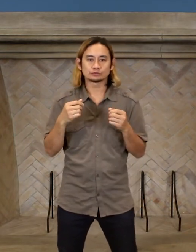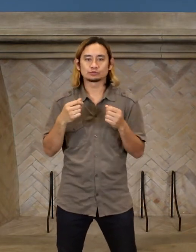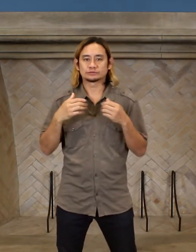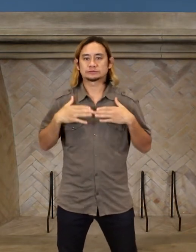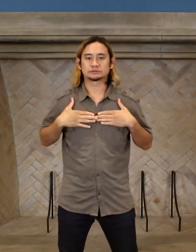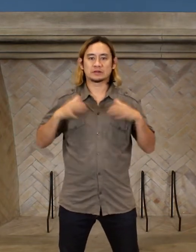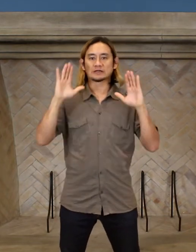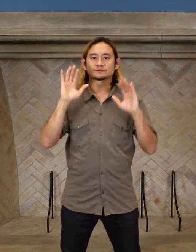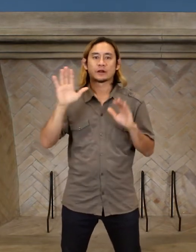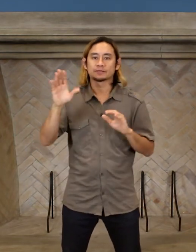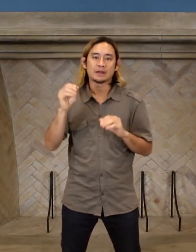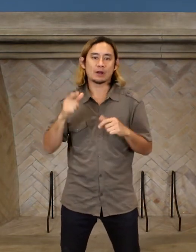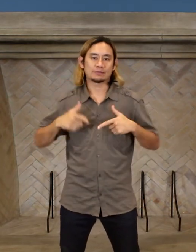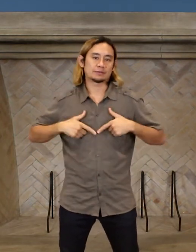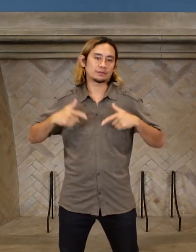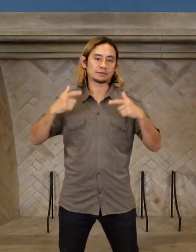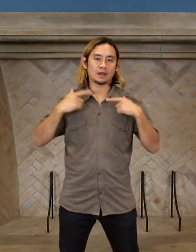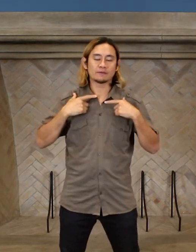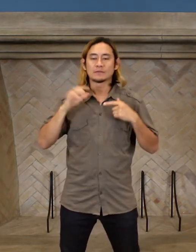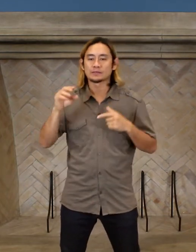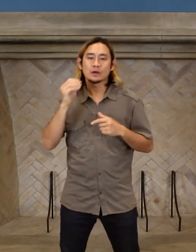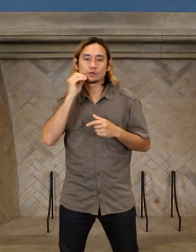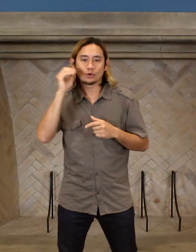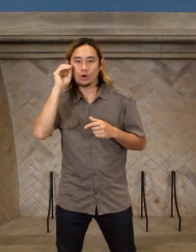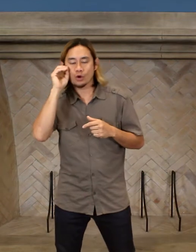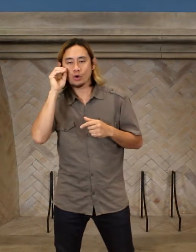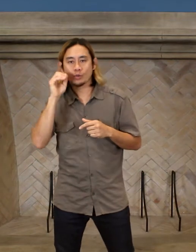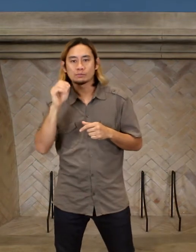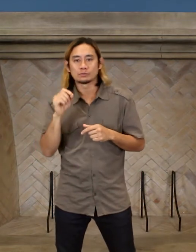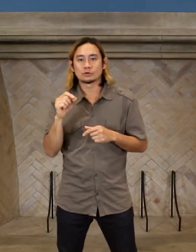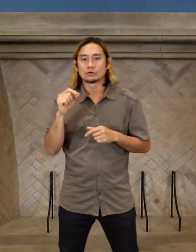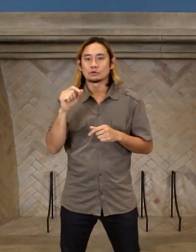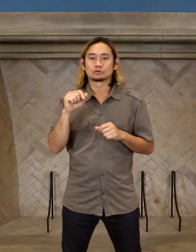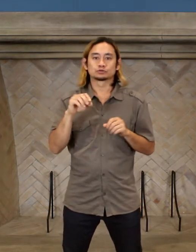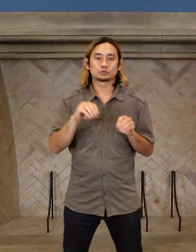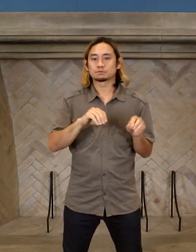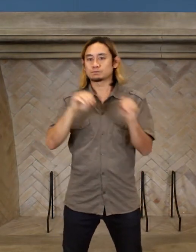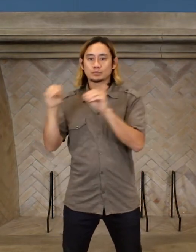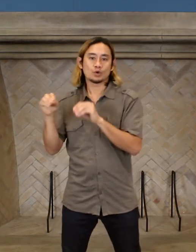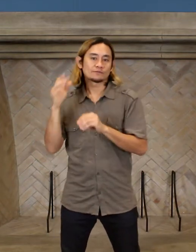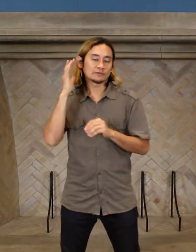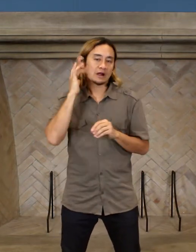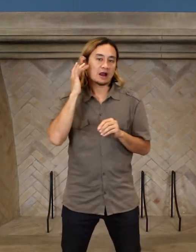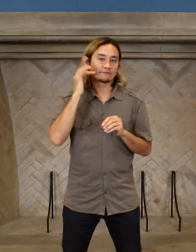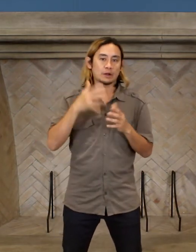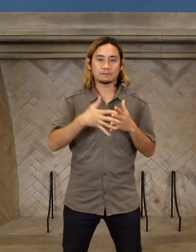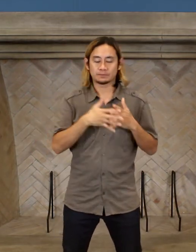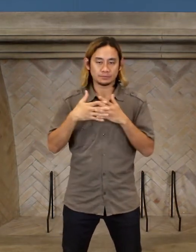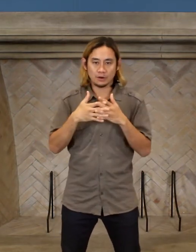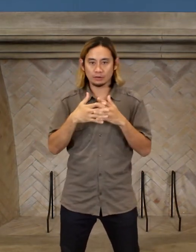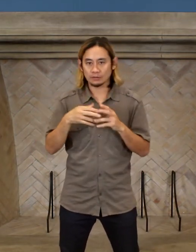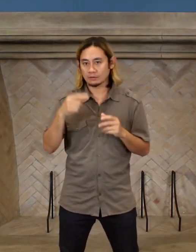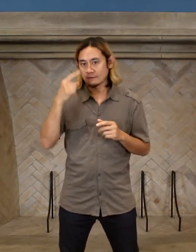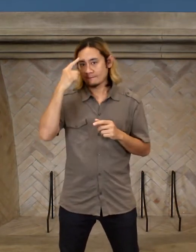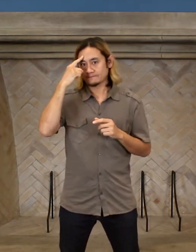and decided to sacrifice their life and their home and move to California